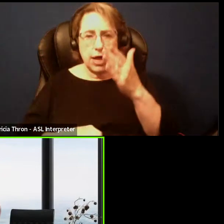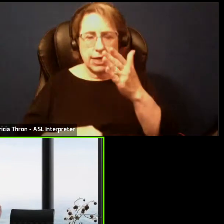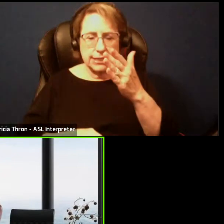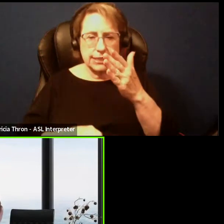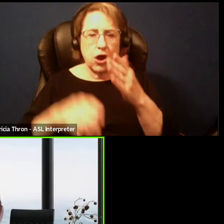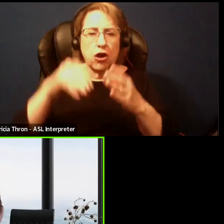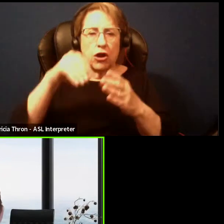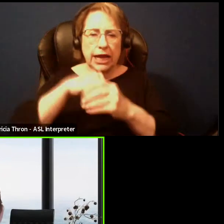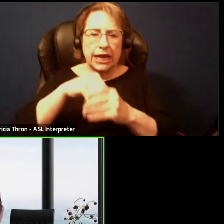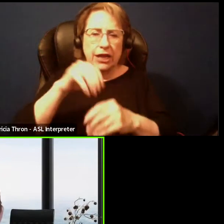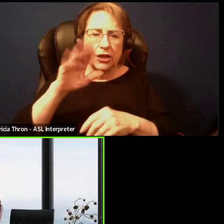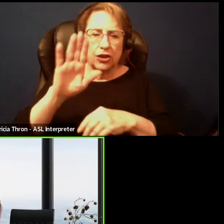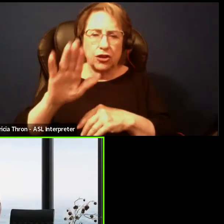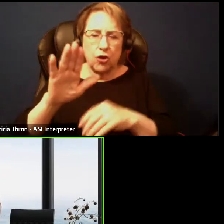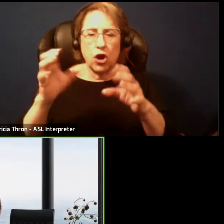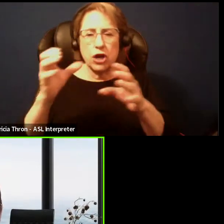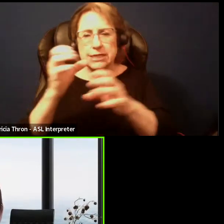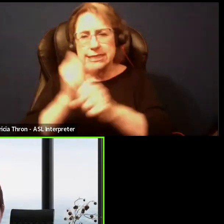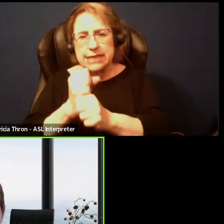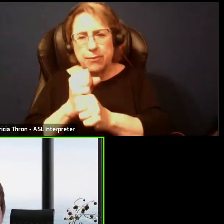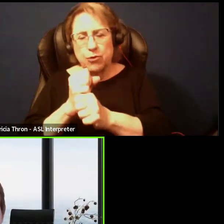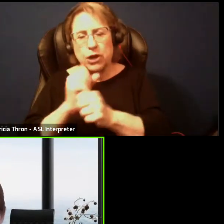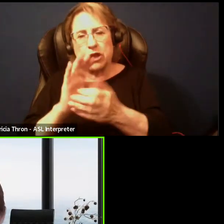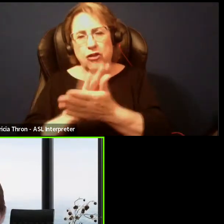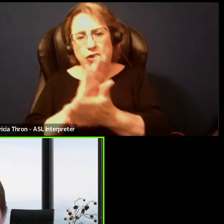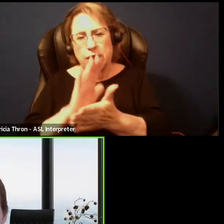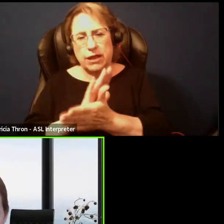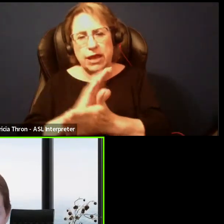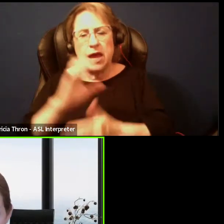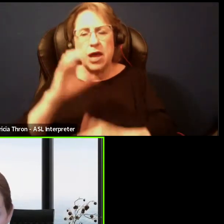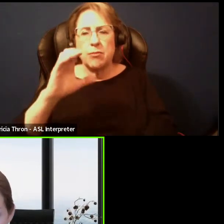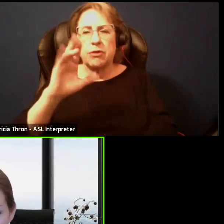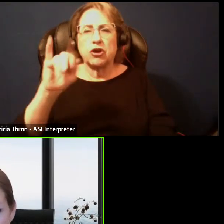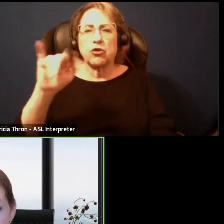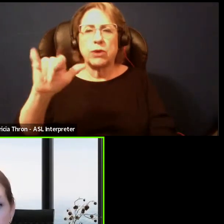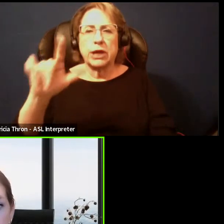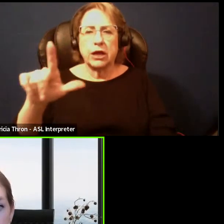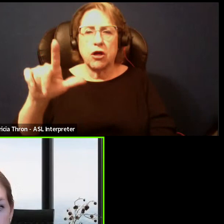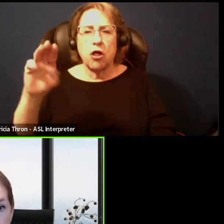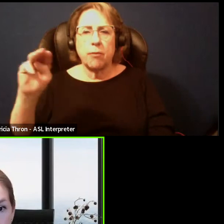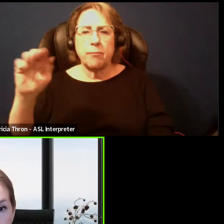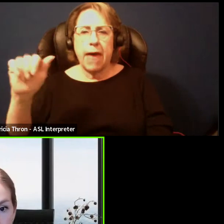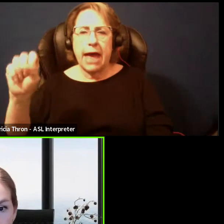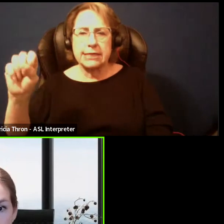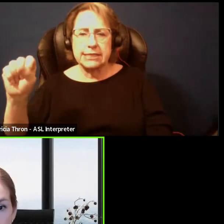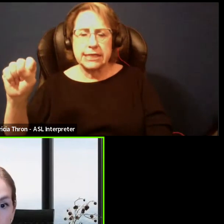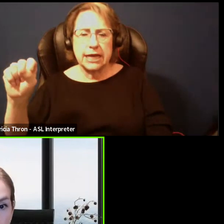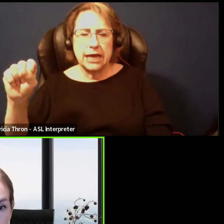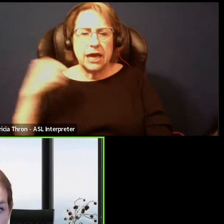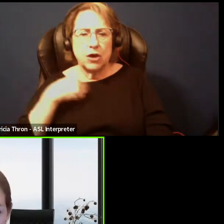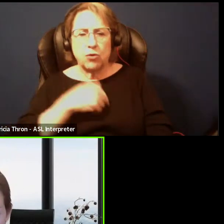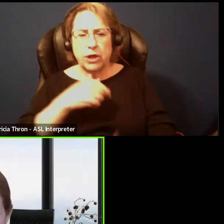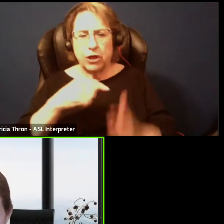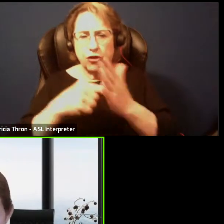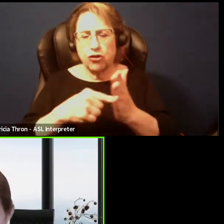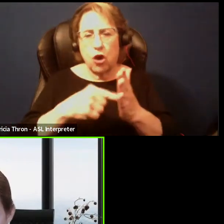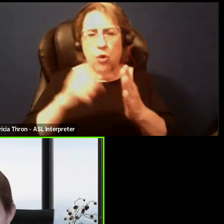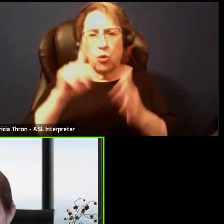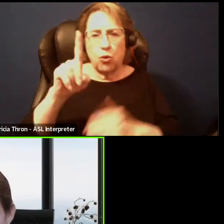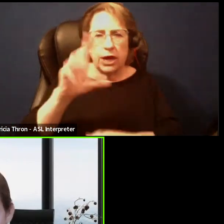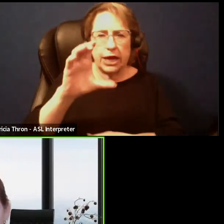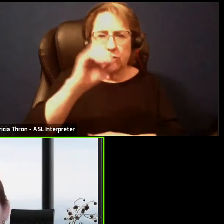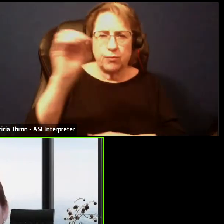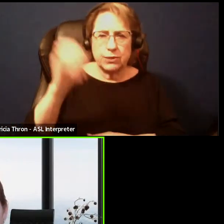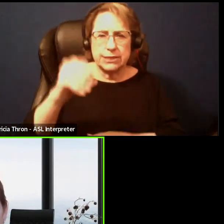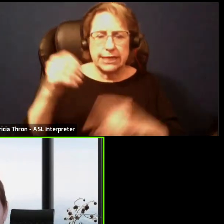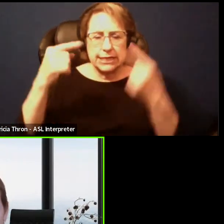sheet. The problem is the critical mass that you mentioned, where we are showing 100% success and 30% success.